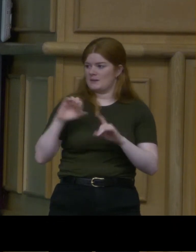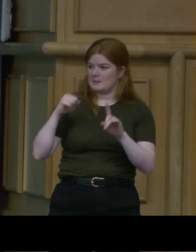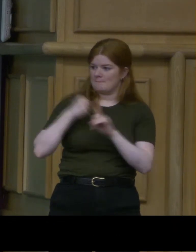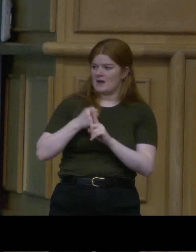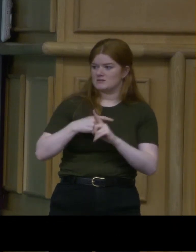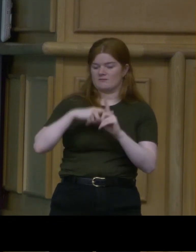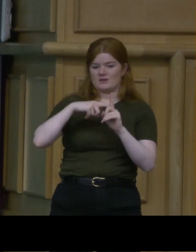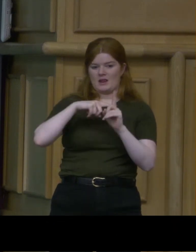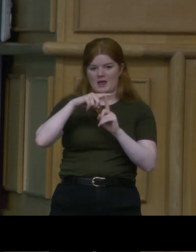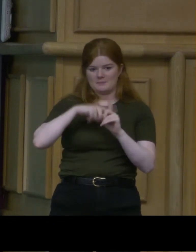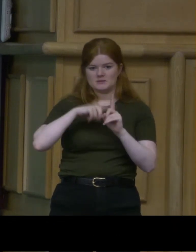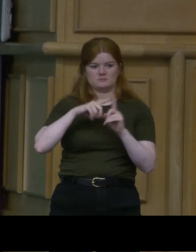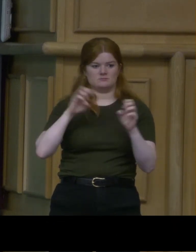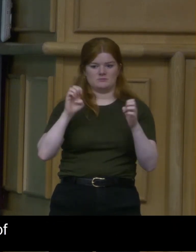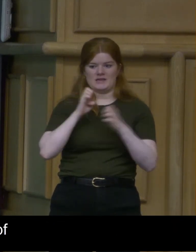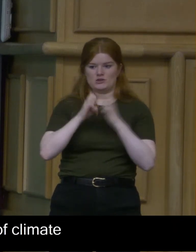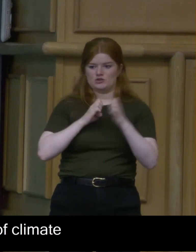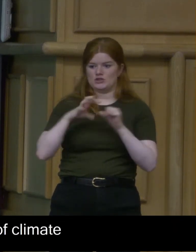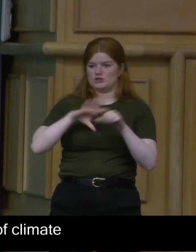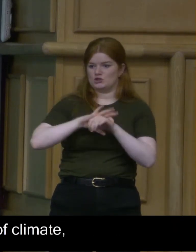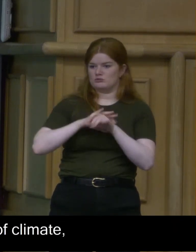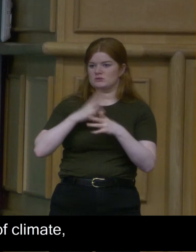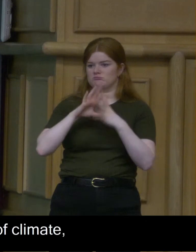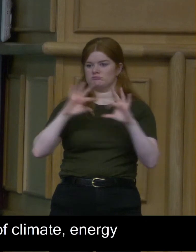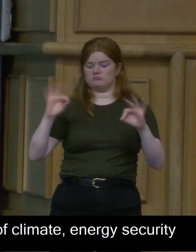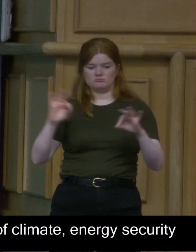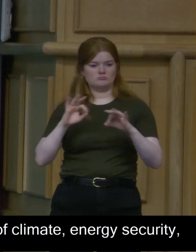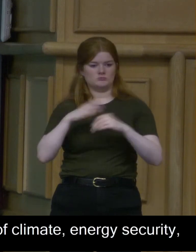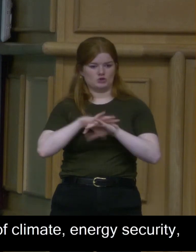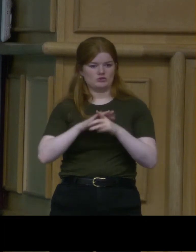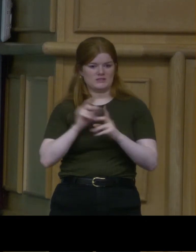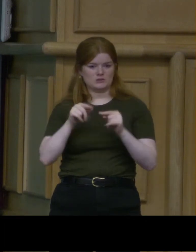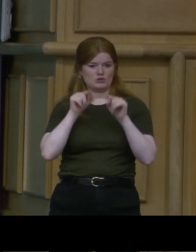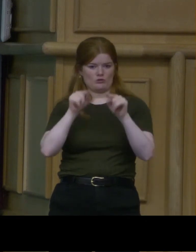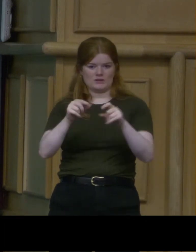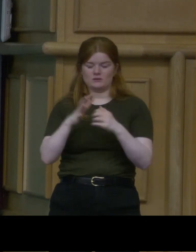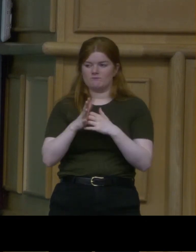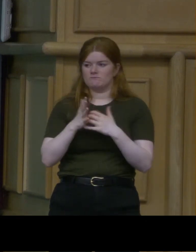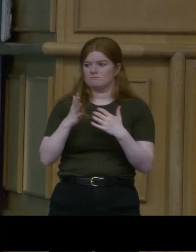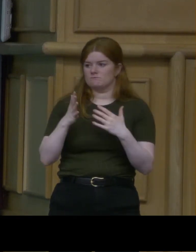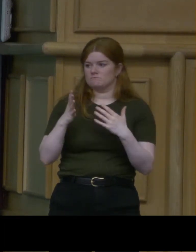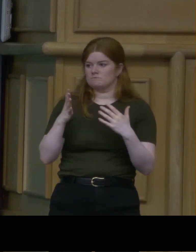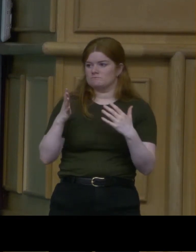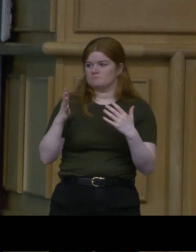of climate on energy security, cybersecurity, and the threats of